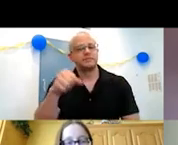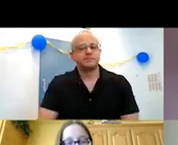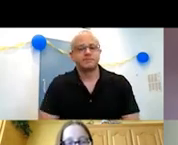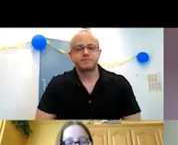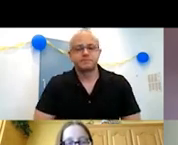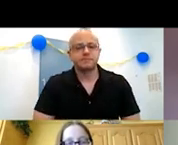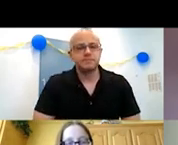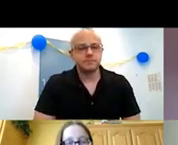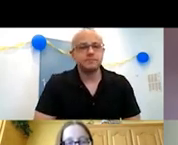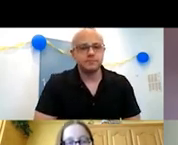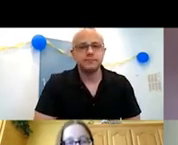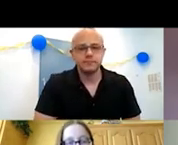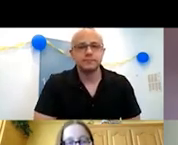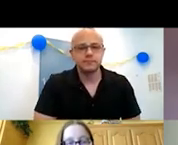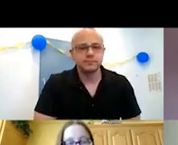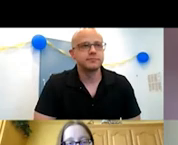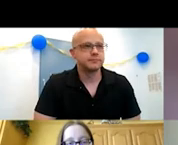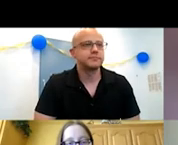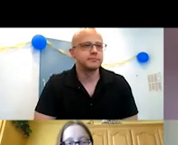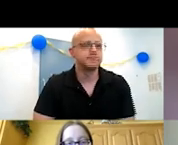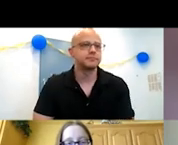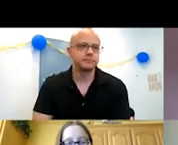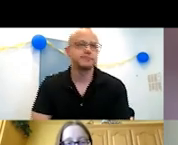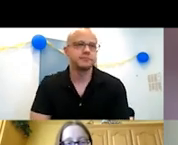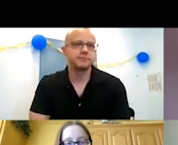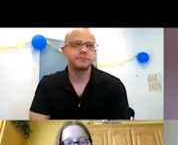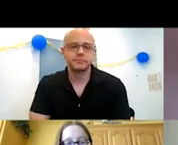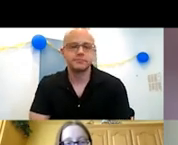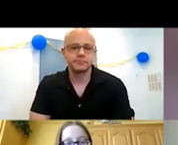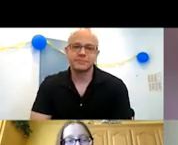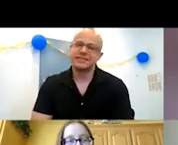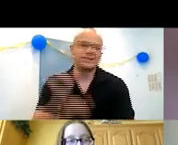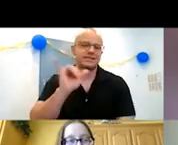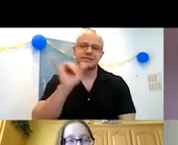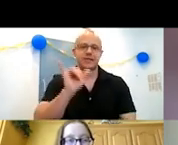It's definitely something that's different out there in the community.